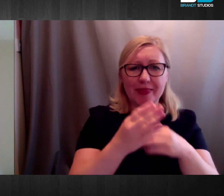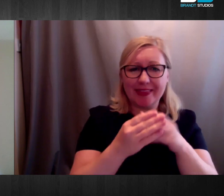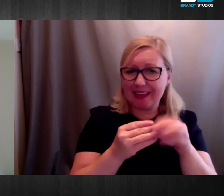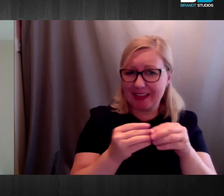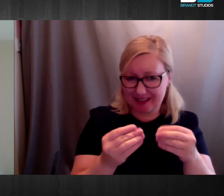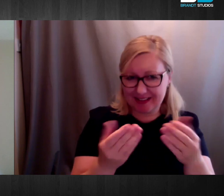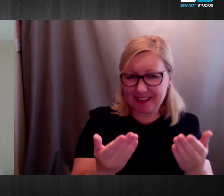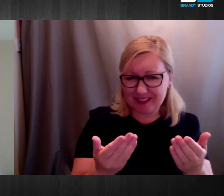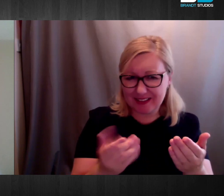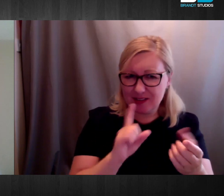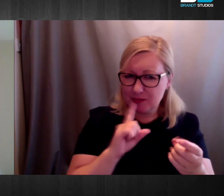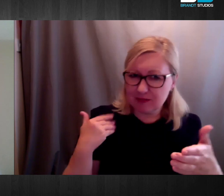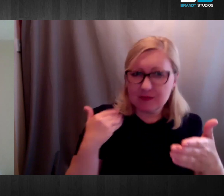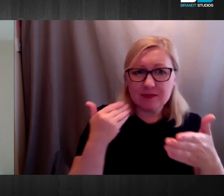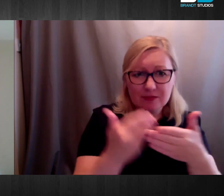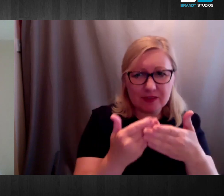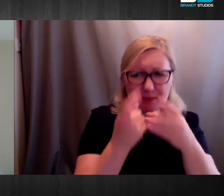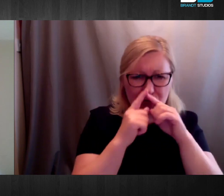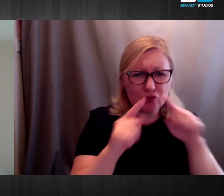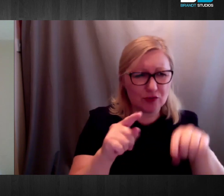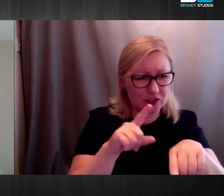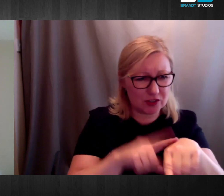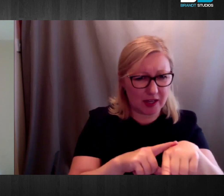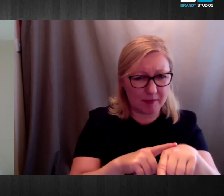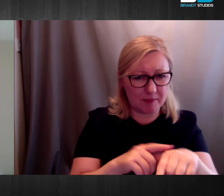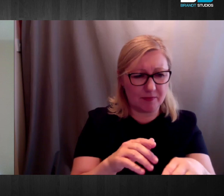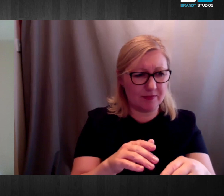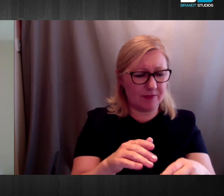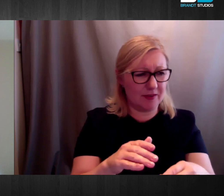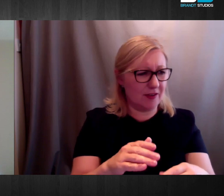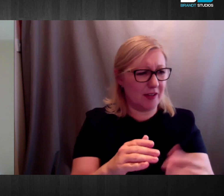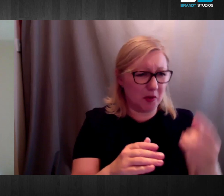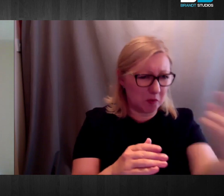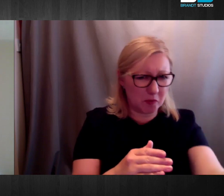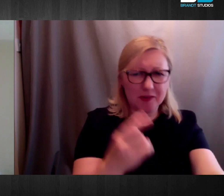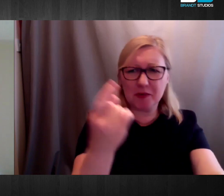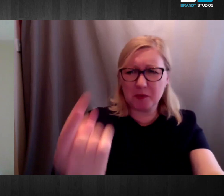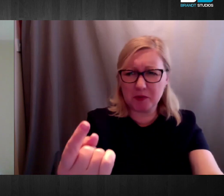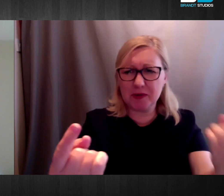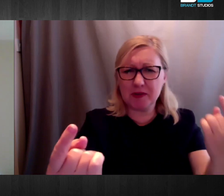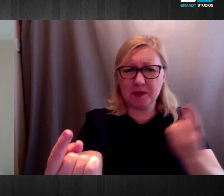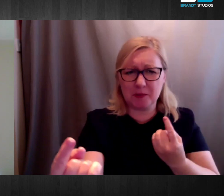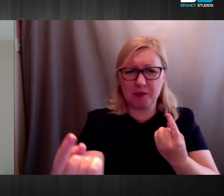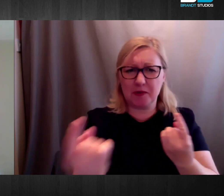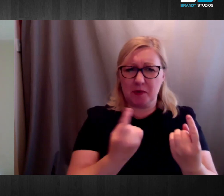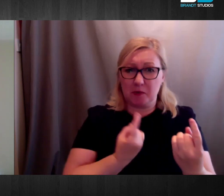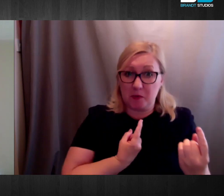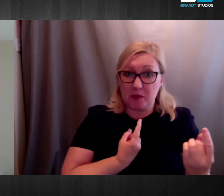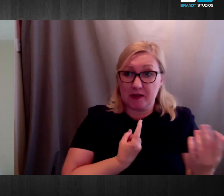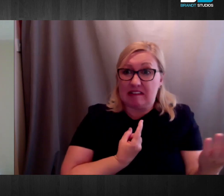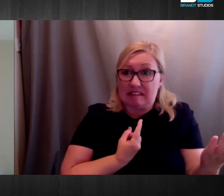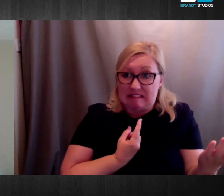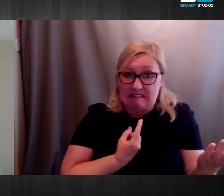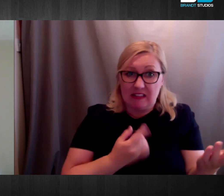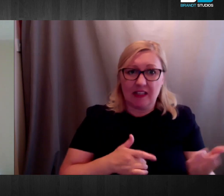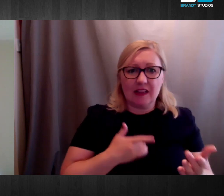when we're all on our own. We're all kind of experiencing different life. It's different to what we're used